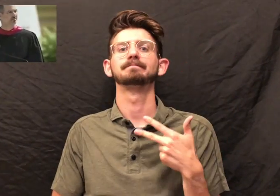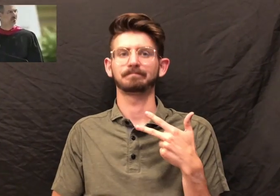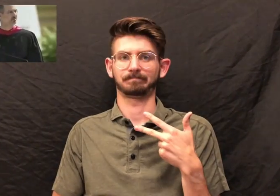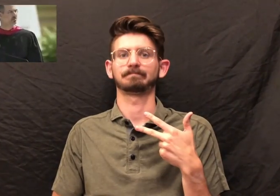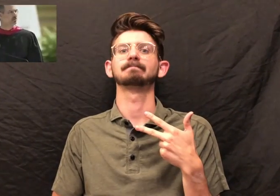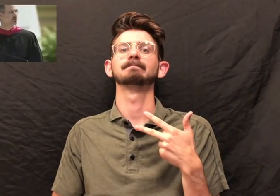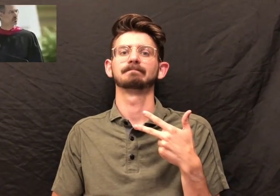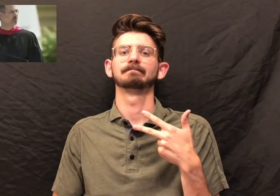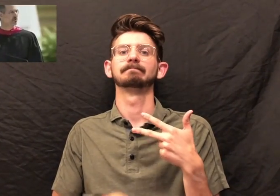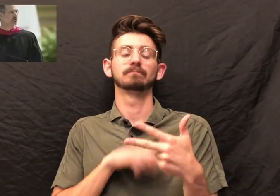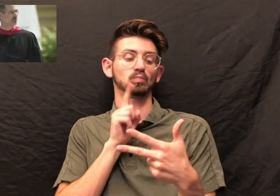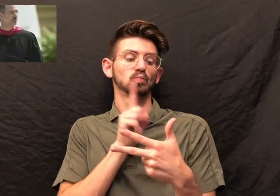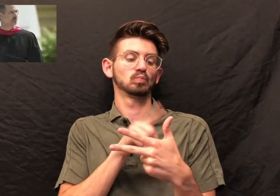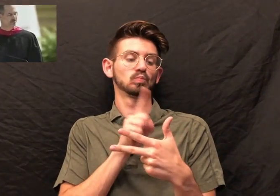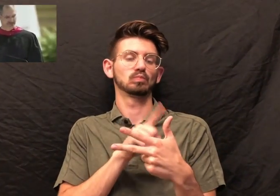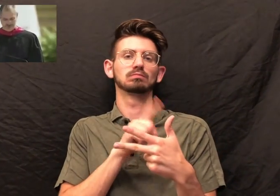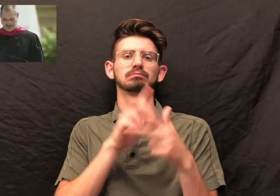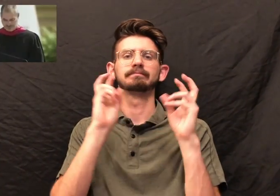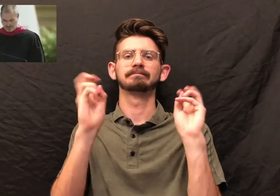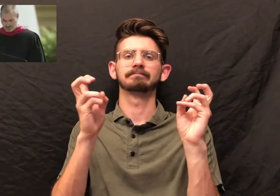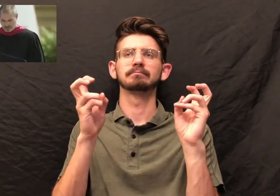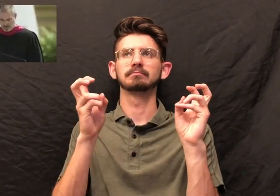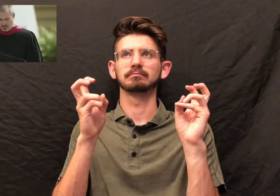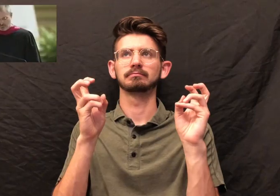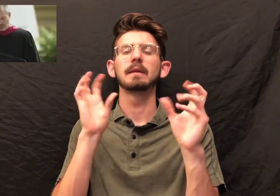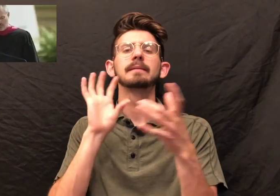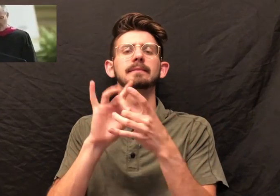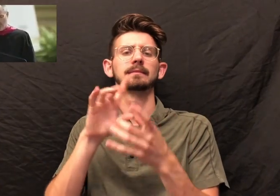first story is about connecting the dots.